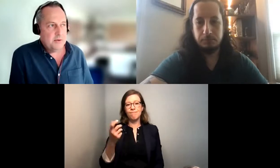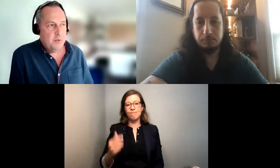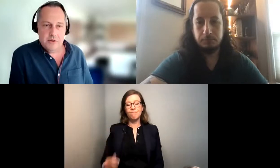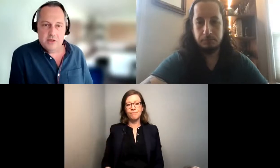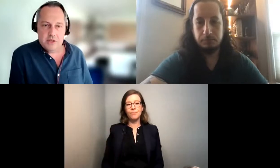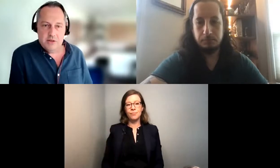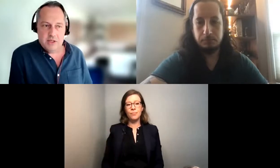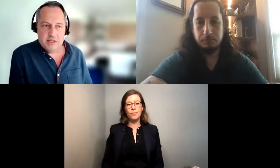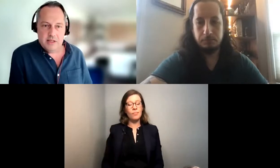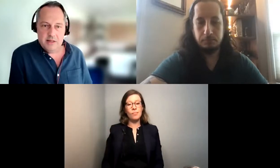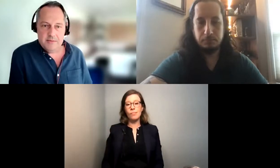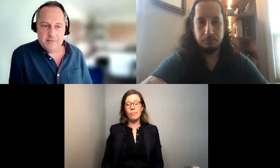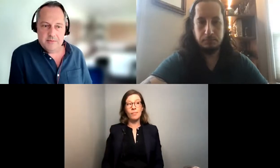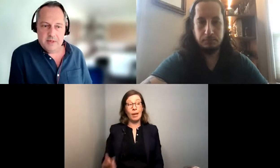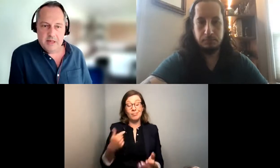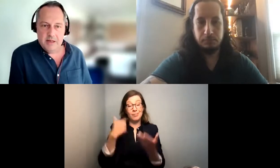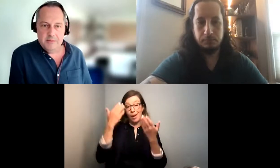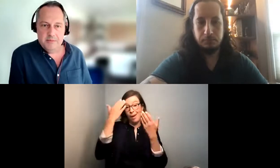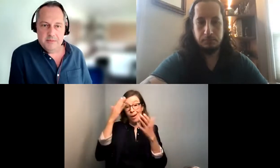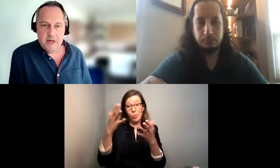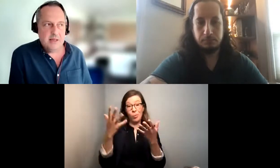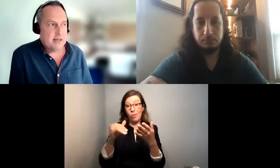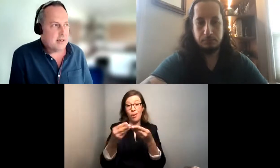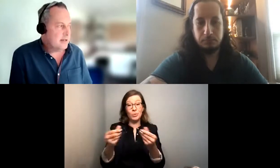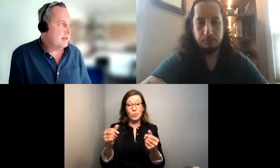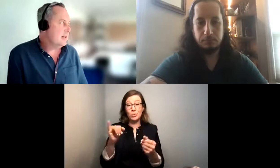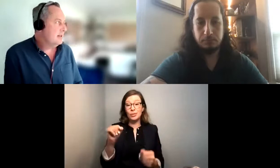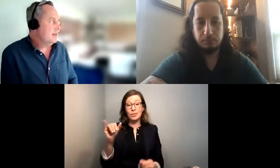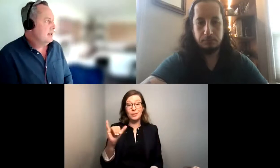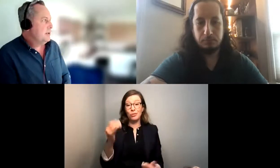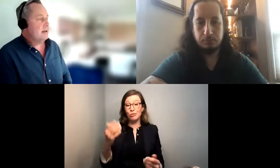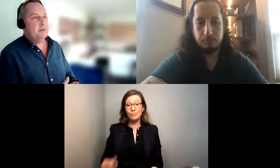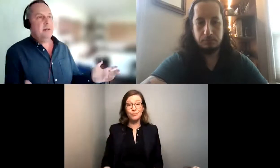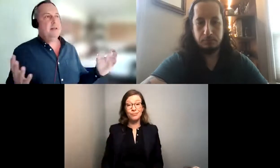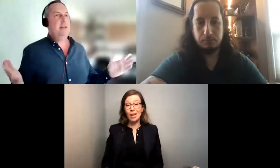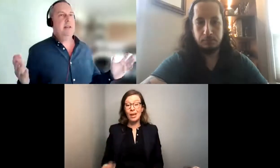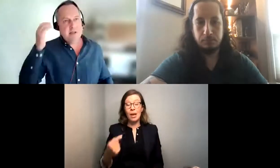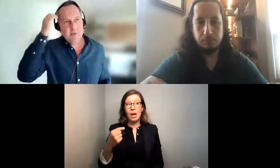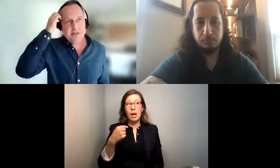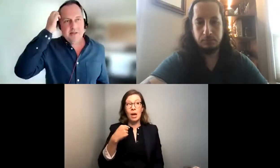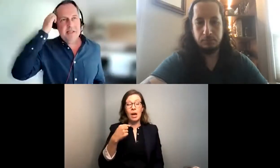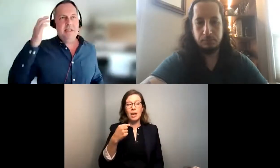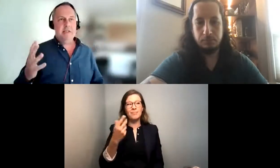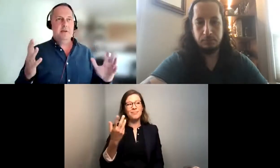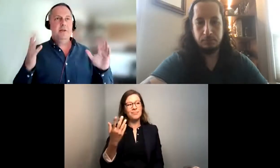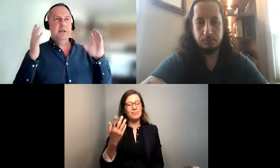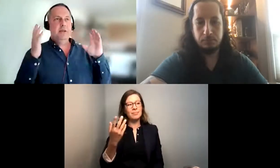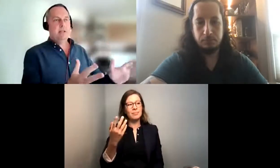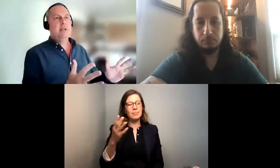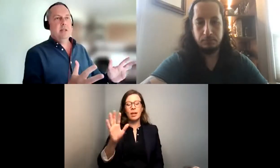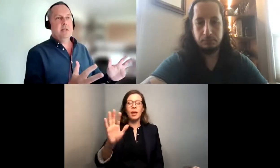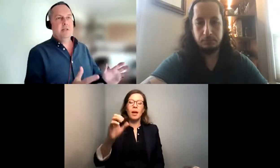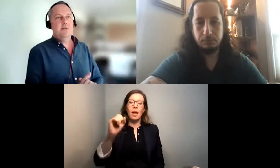I don't know what the solution is to that. I think because it swings, this is it. So you